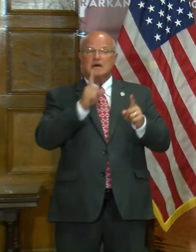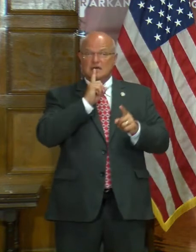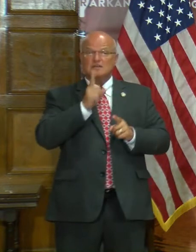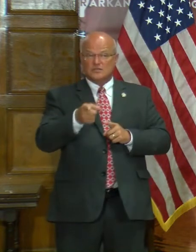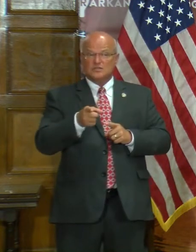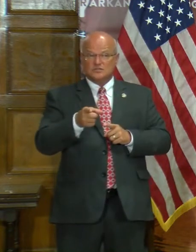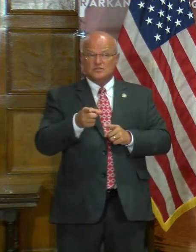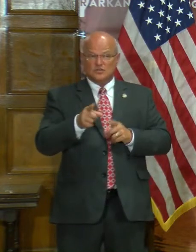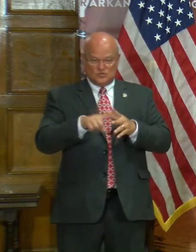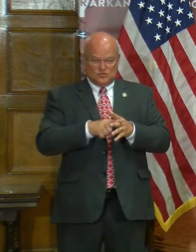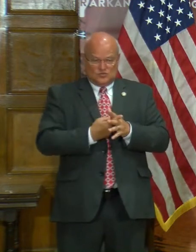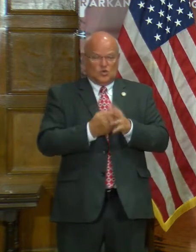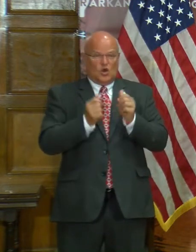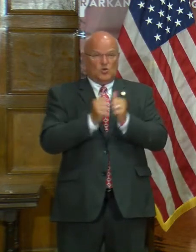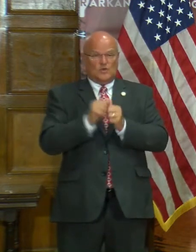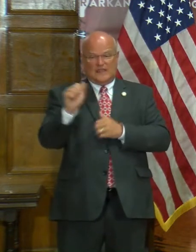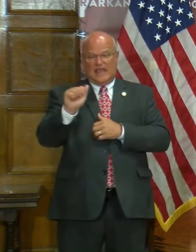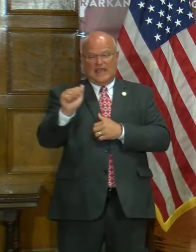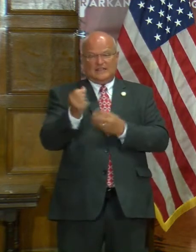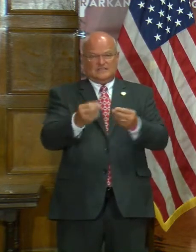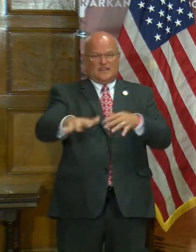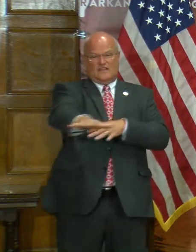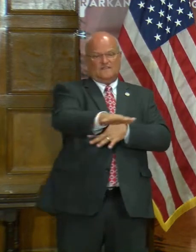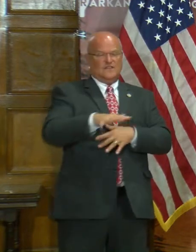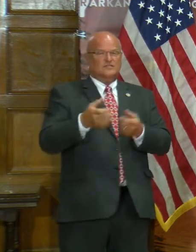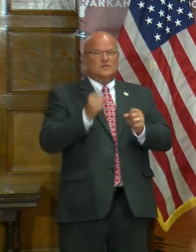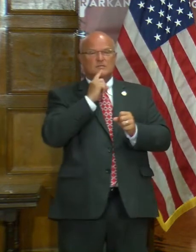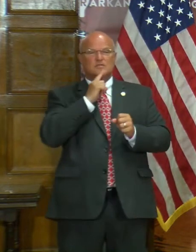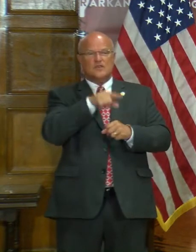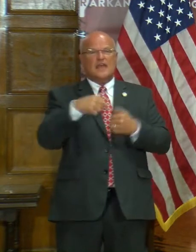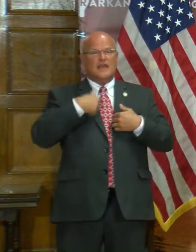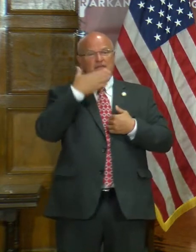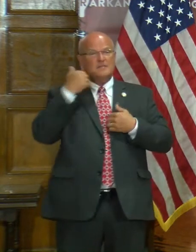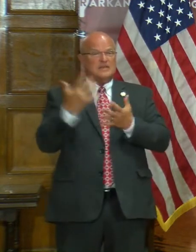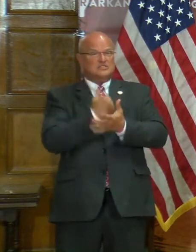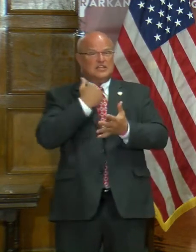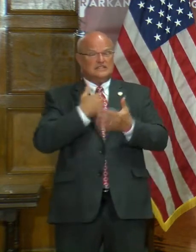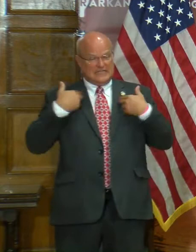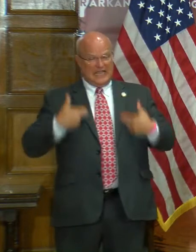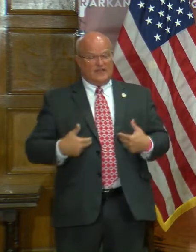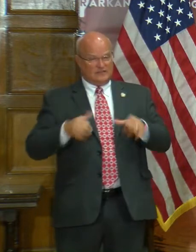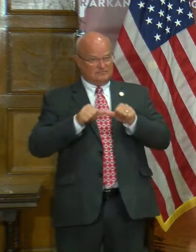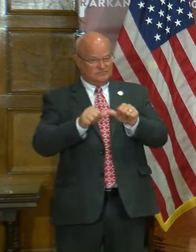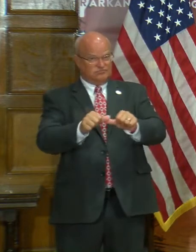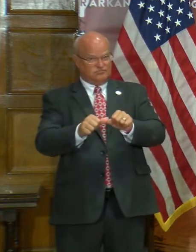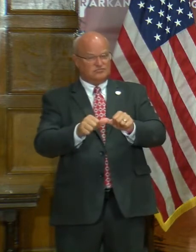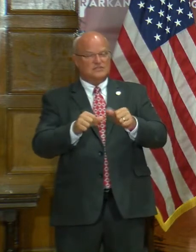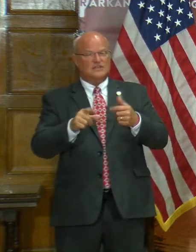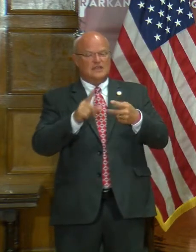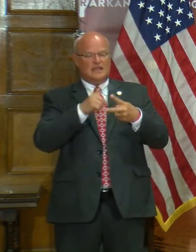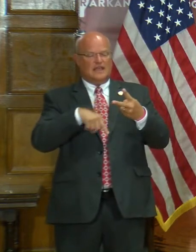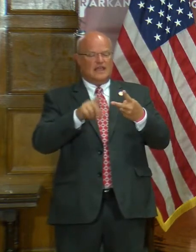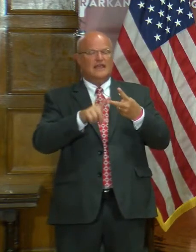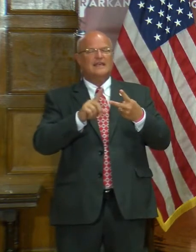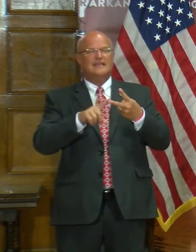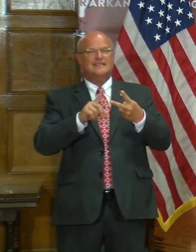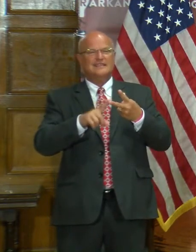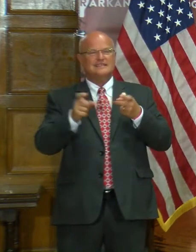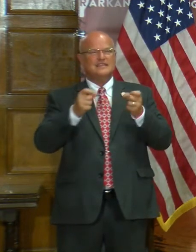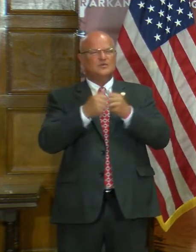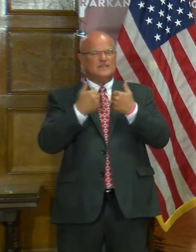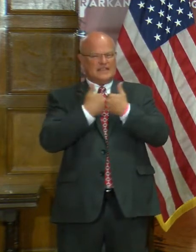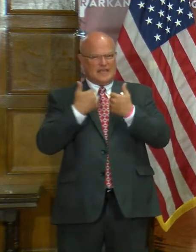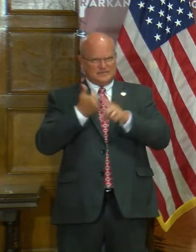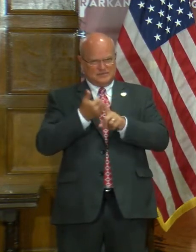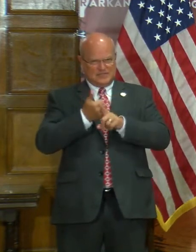certainly, you start with the athletes on the field, trying to make sure they have the best chance to stay healthy, and then we'll also have to deal with the